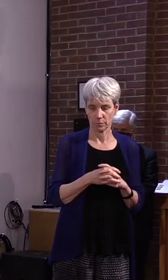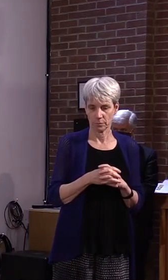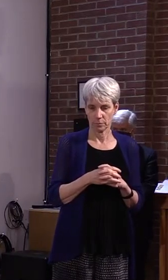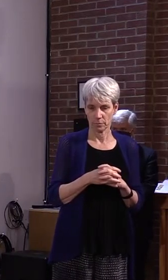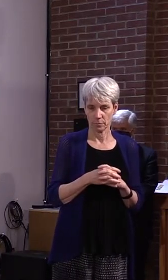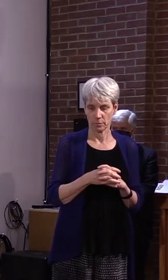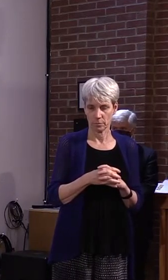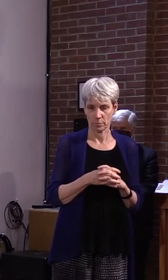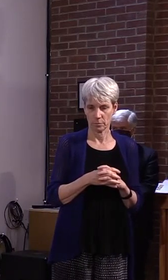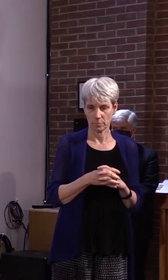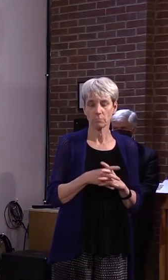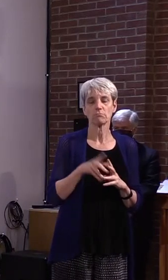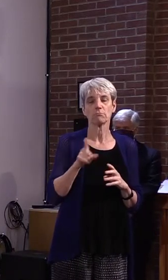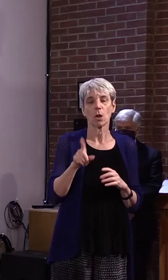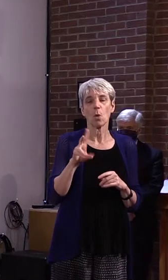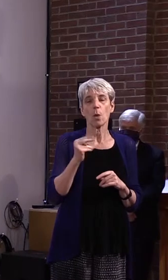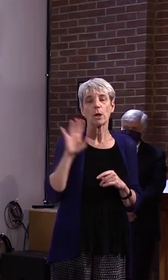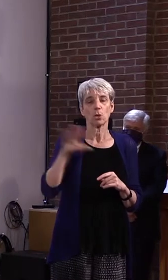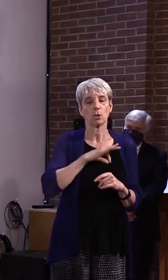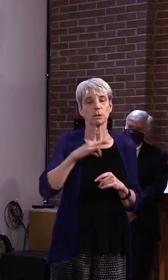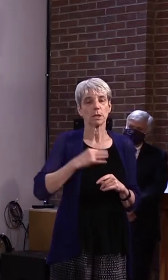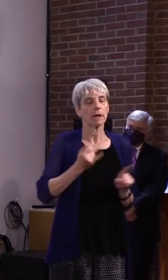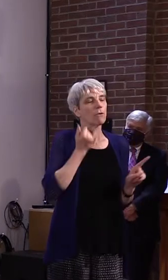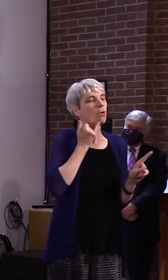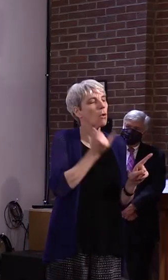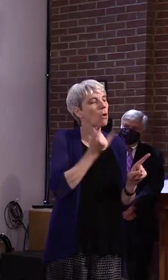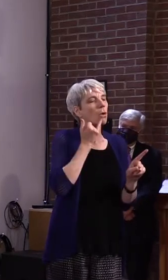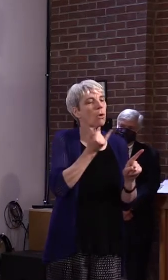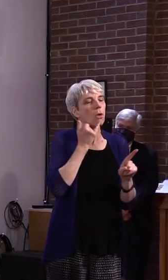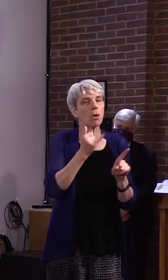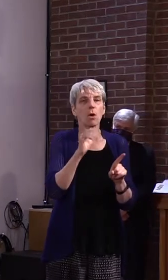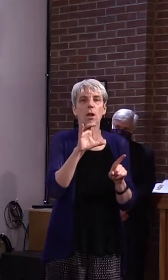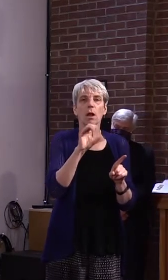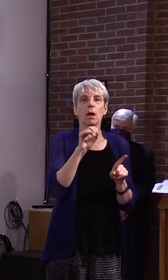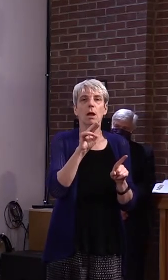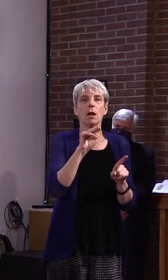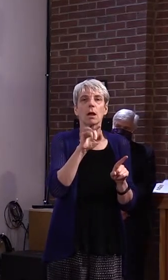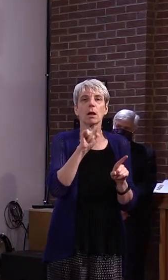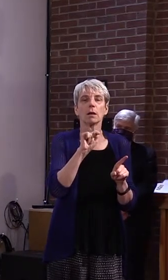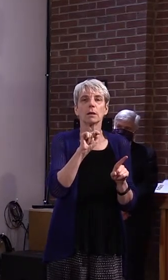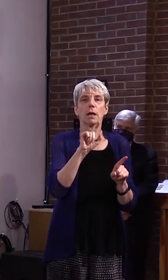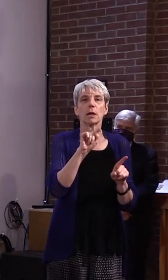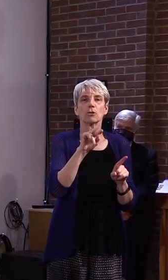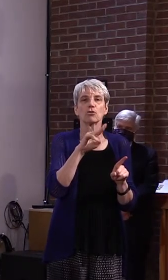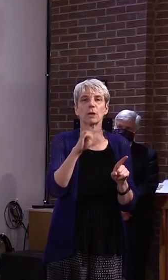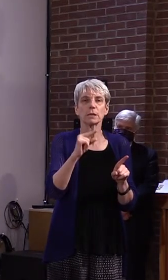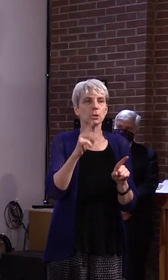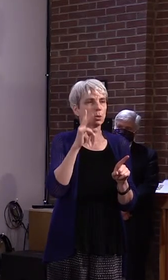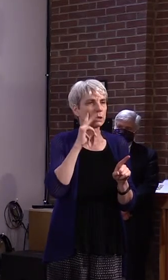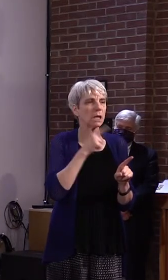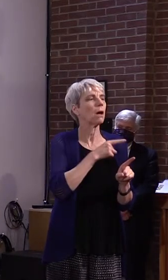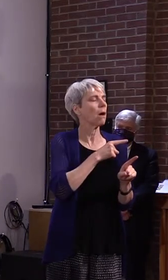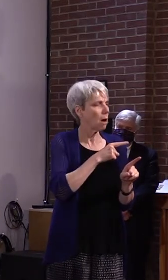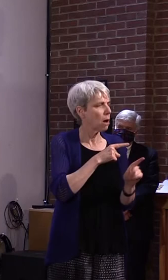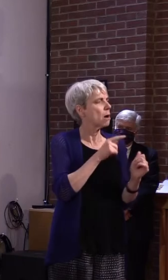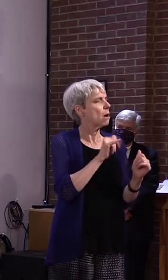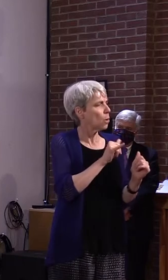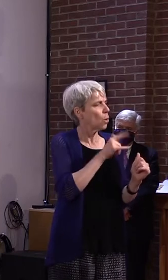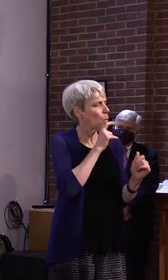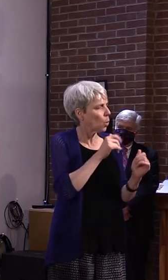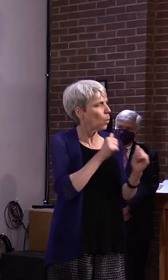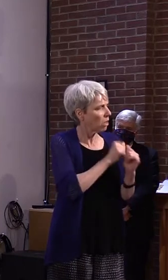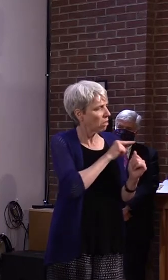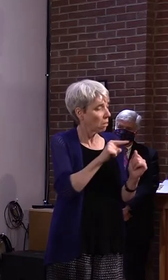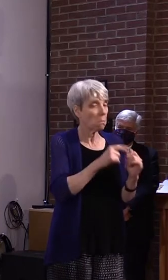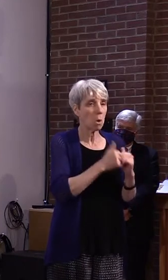it been positive? I mean, have you had any pushback from any of those people who attended from the contract tracers at all? Yeah, so starting